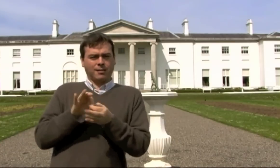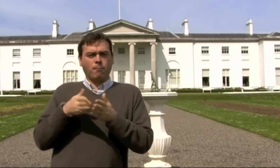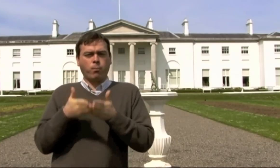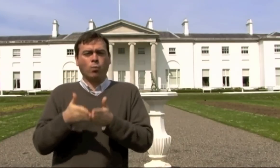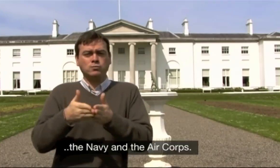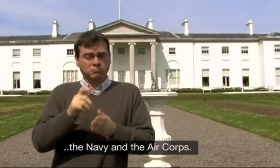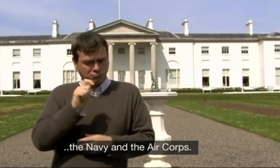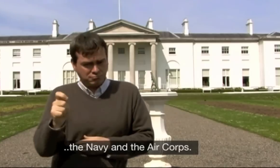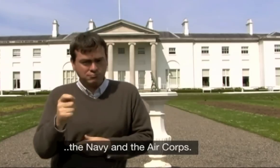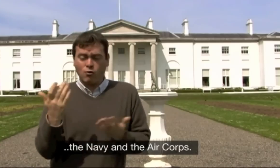the Navy